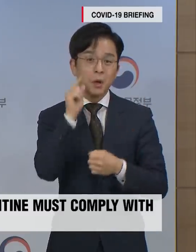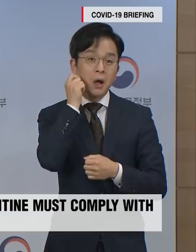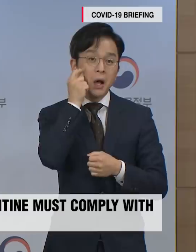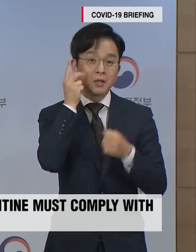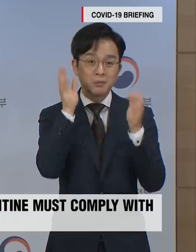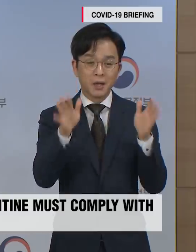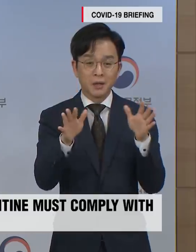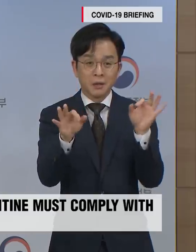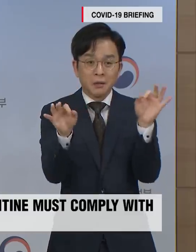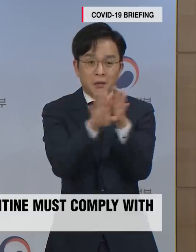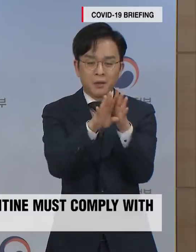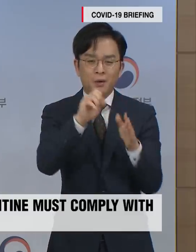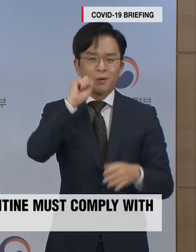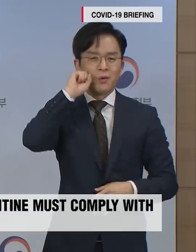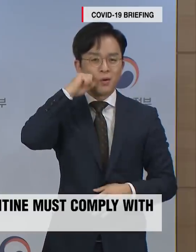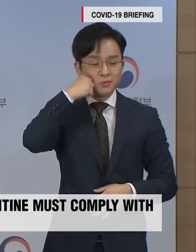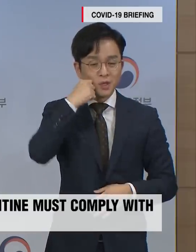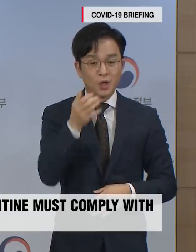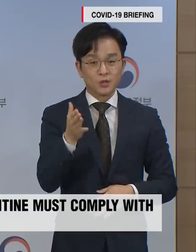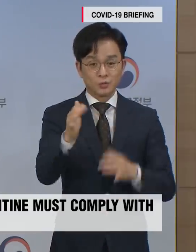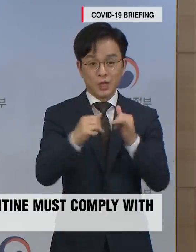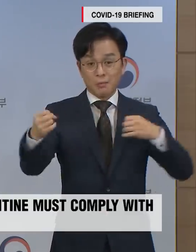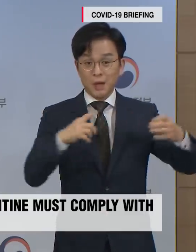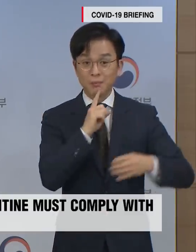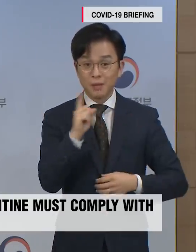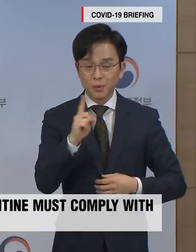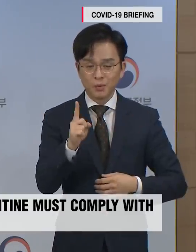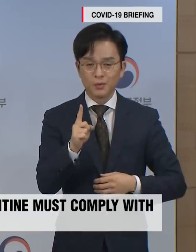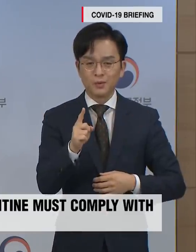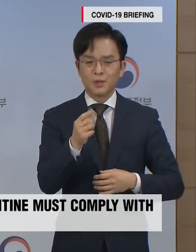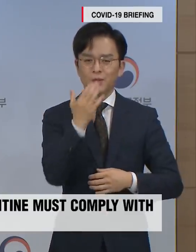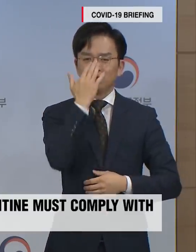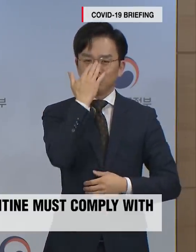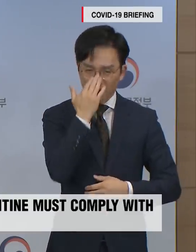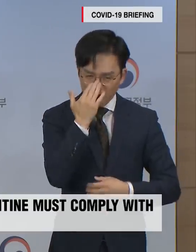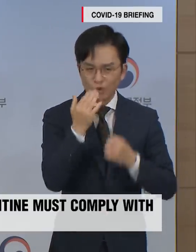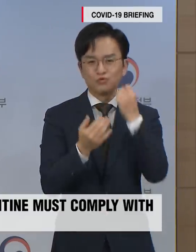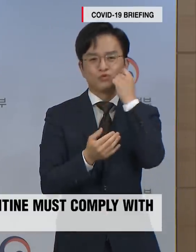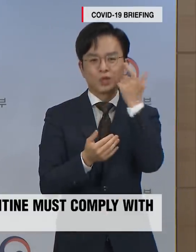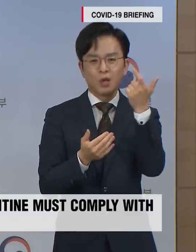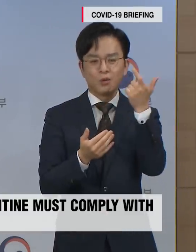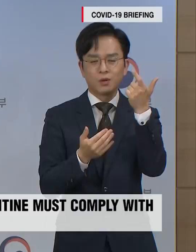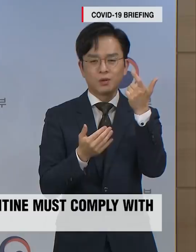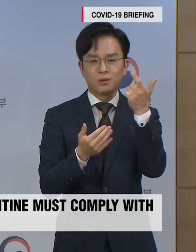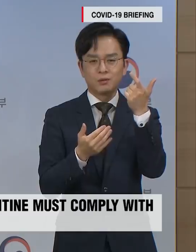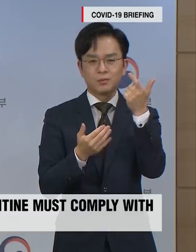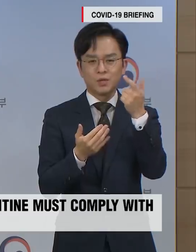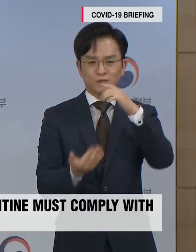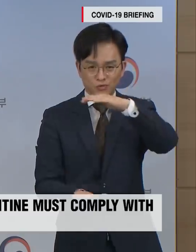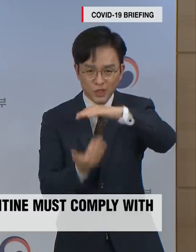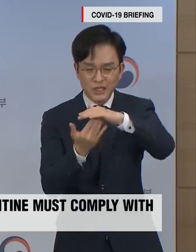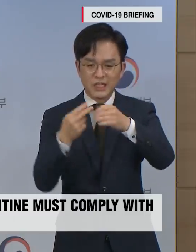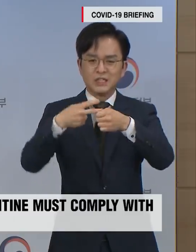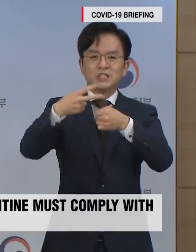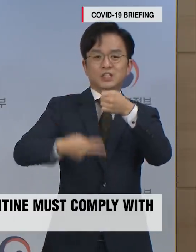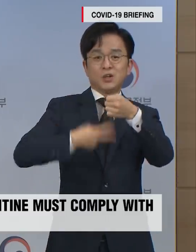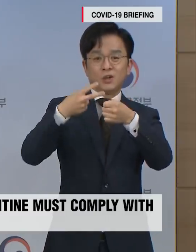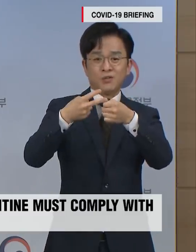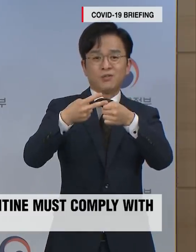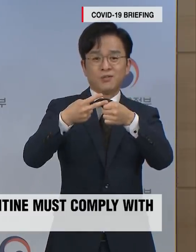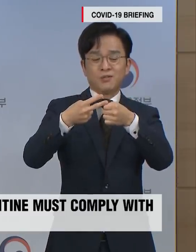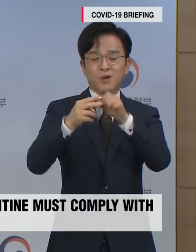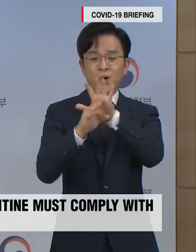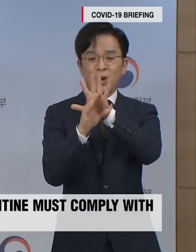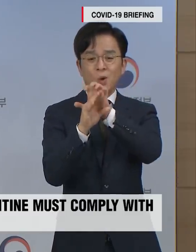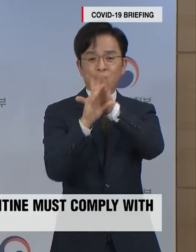of time. And experts within Korea and outside of Korea are saying that in short, it would take 6 months,